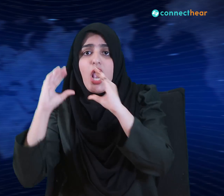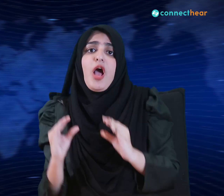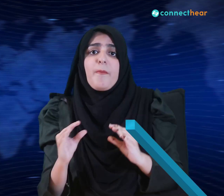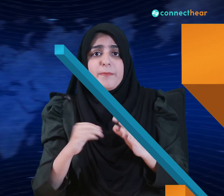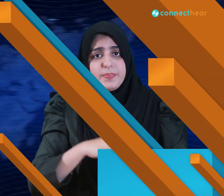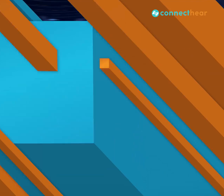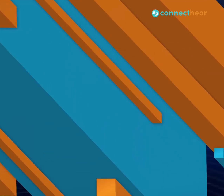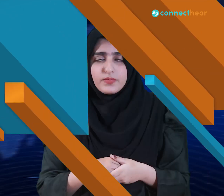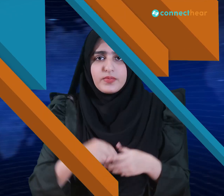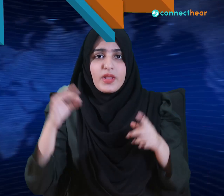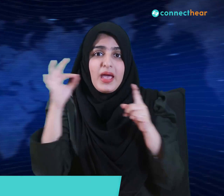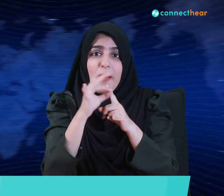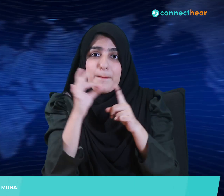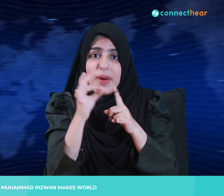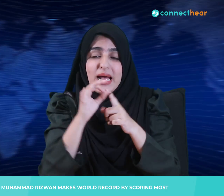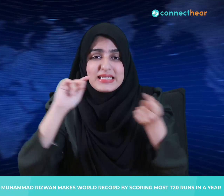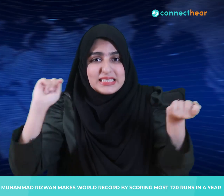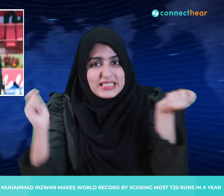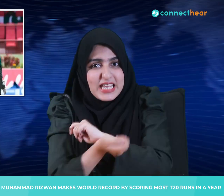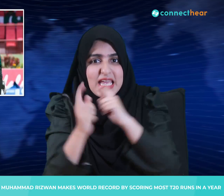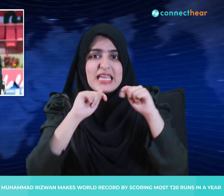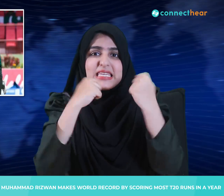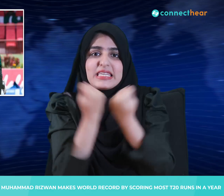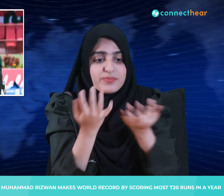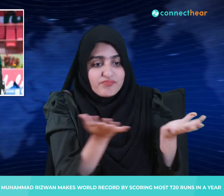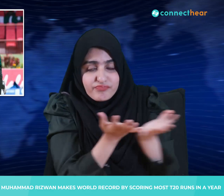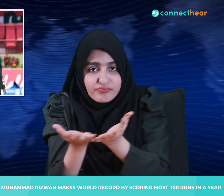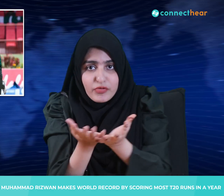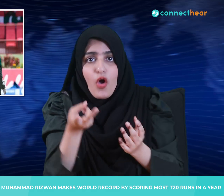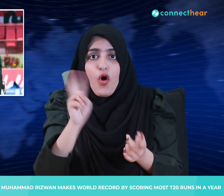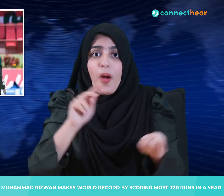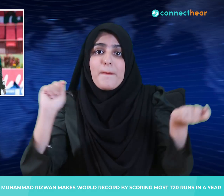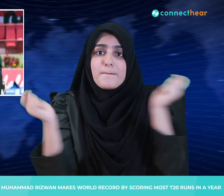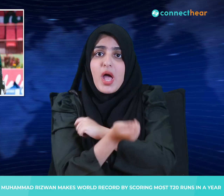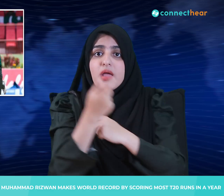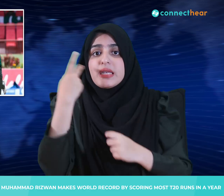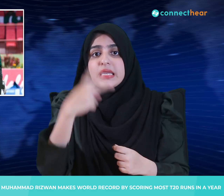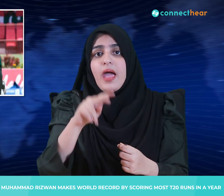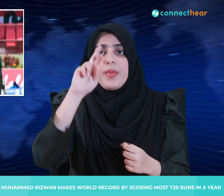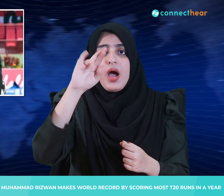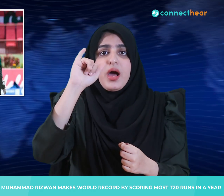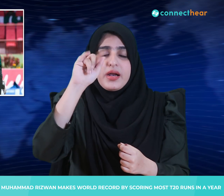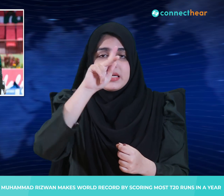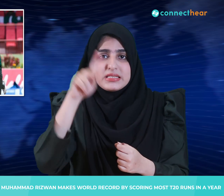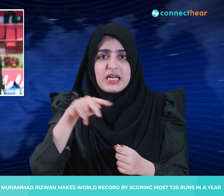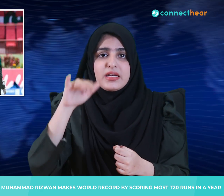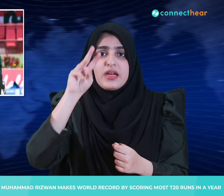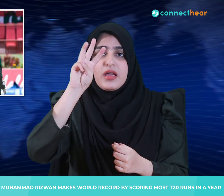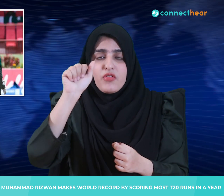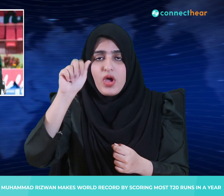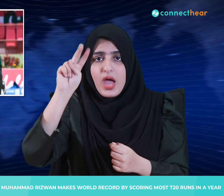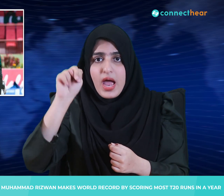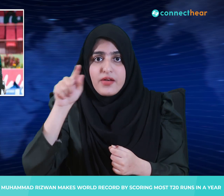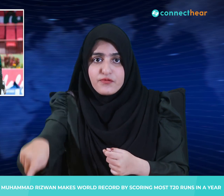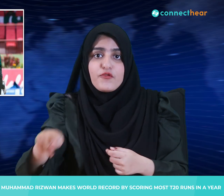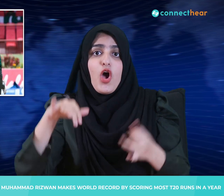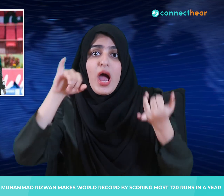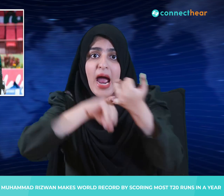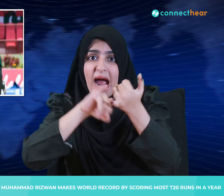strong demand and Pakistani cricket team wicketkeeper and batsman Mohammad Rizwan on Saturday made a new world record